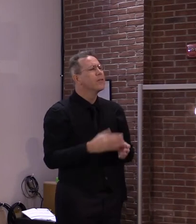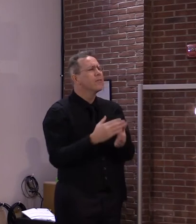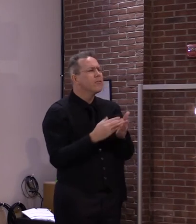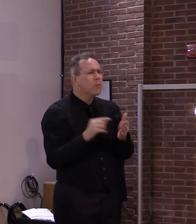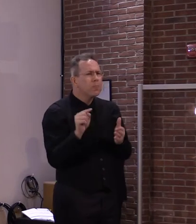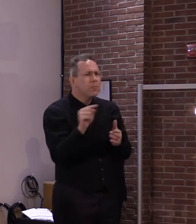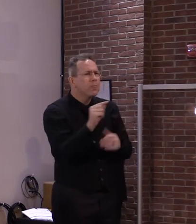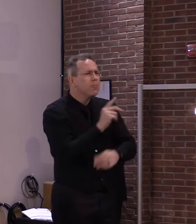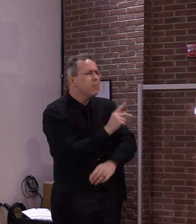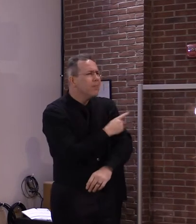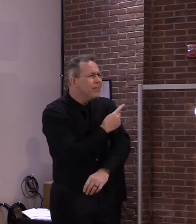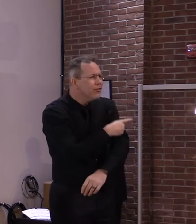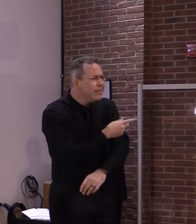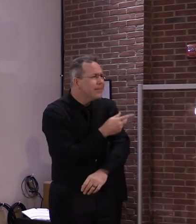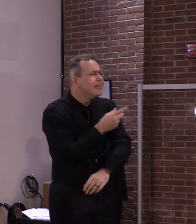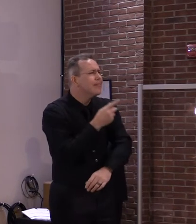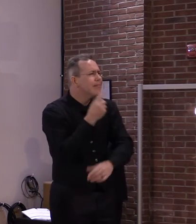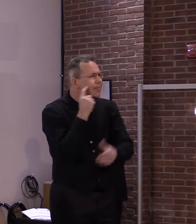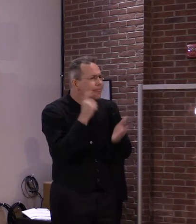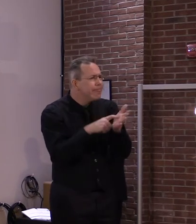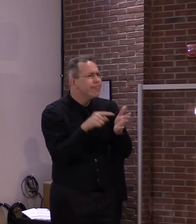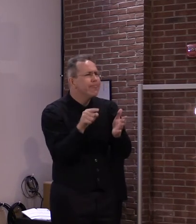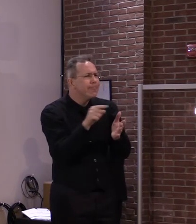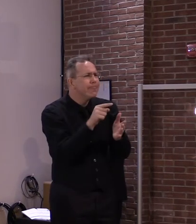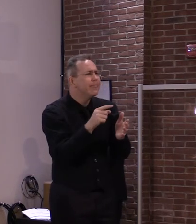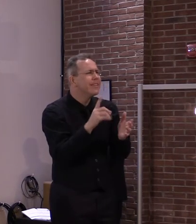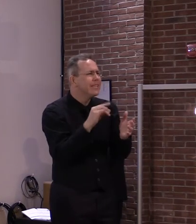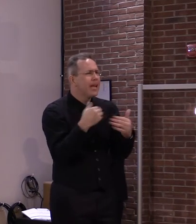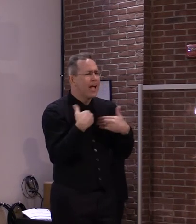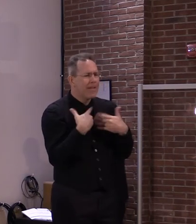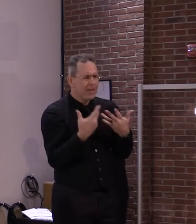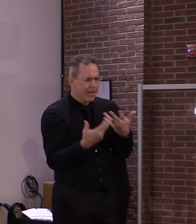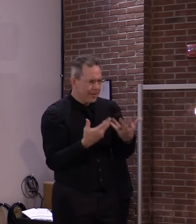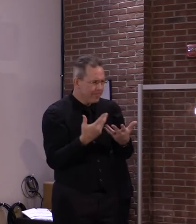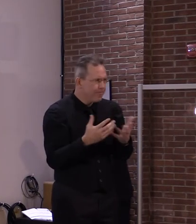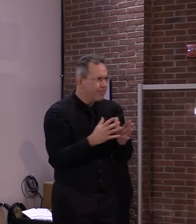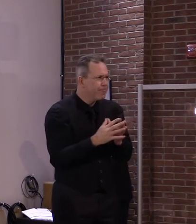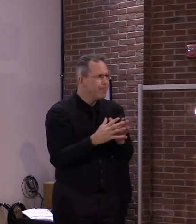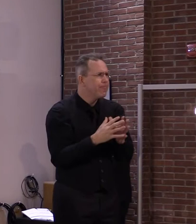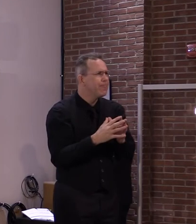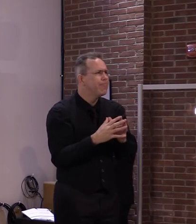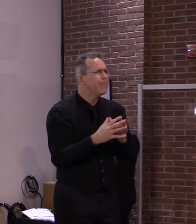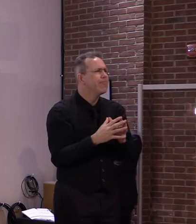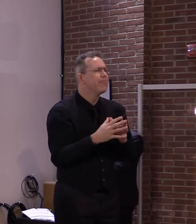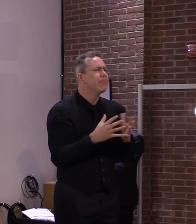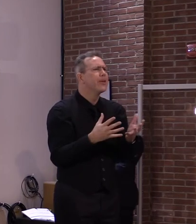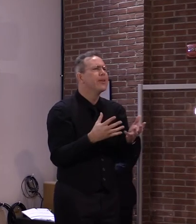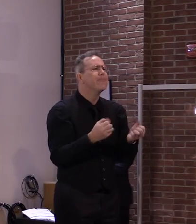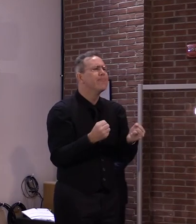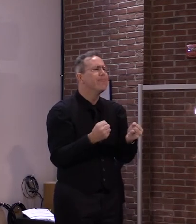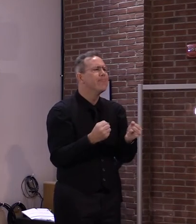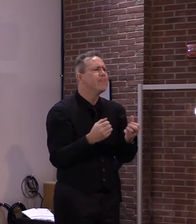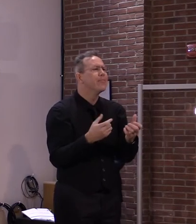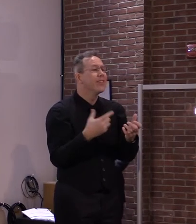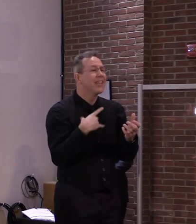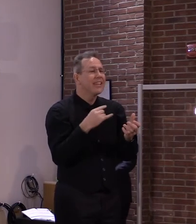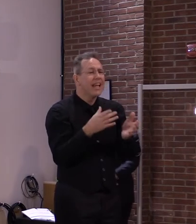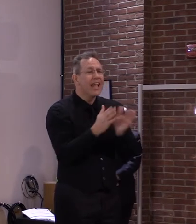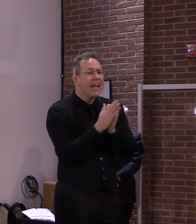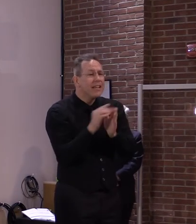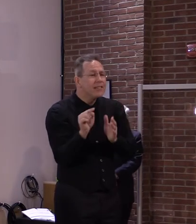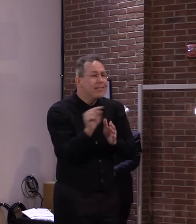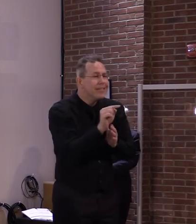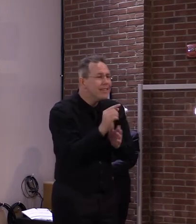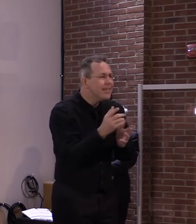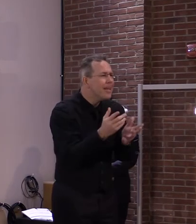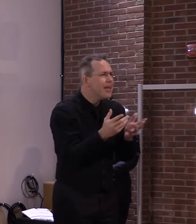implemented uh to actually uh have people with chronic symptoms visit them